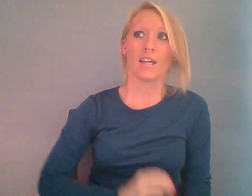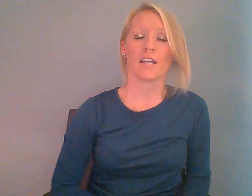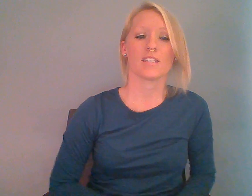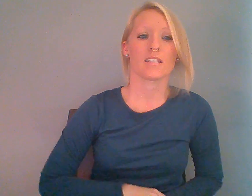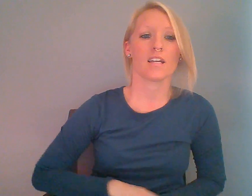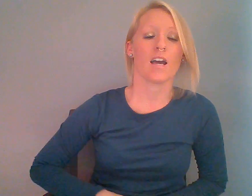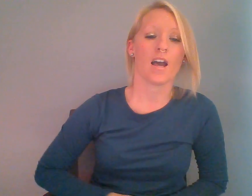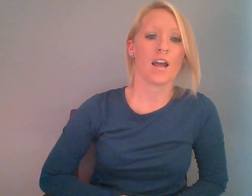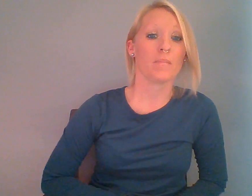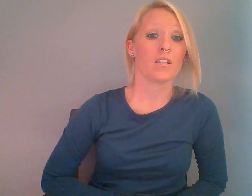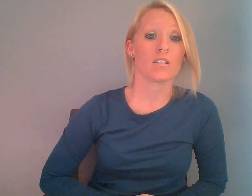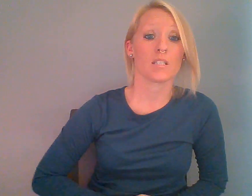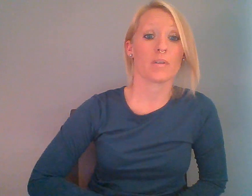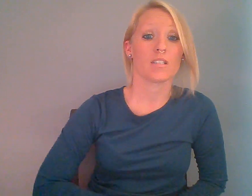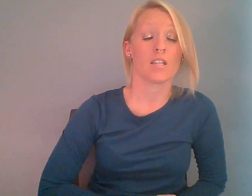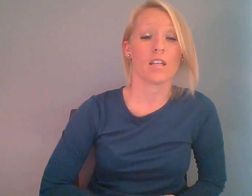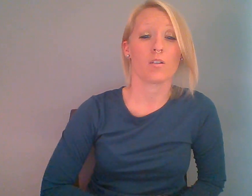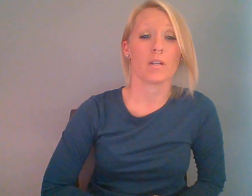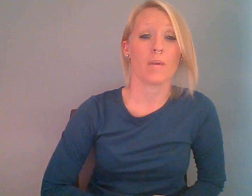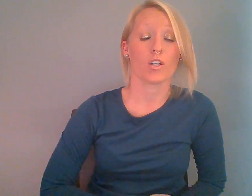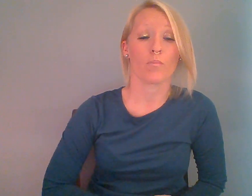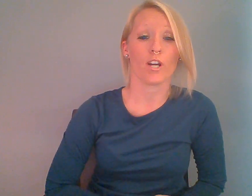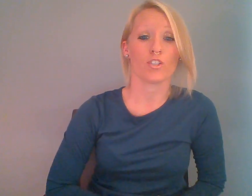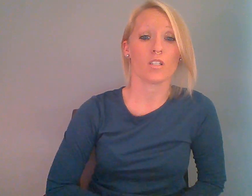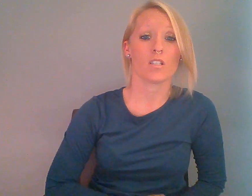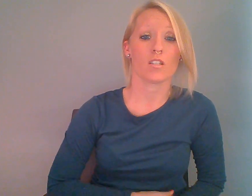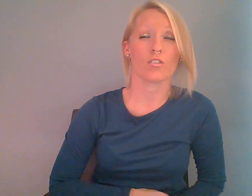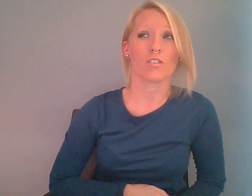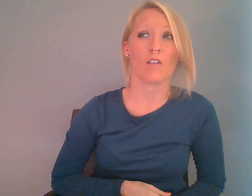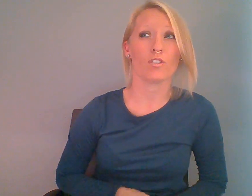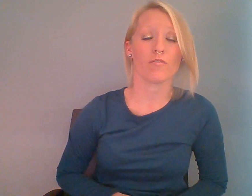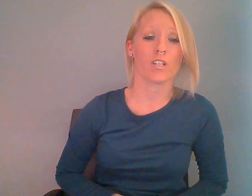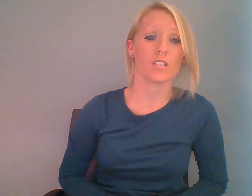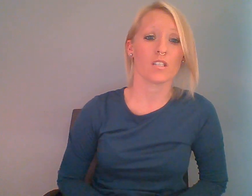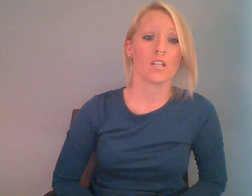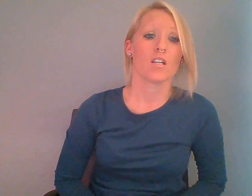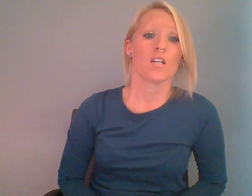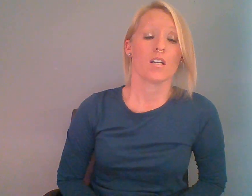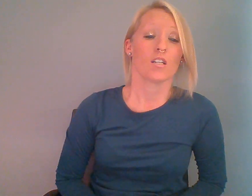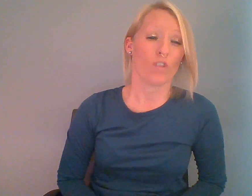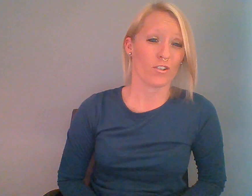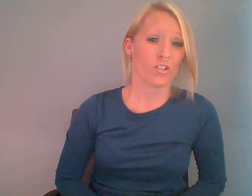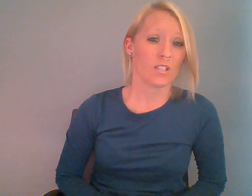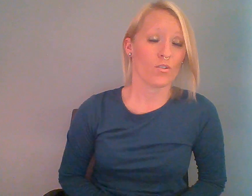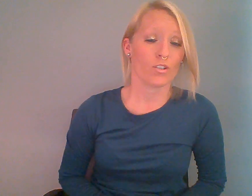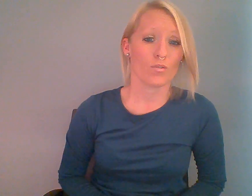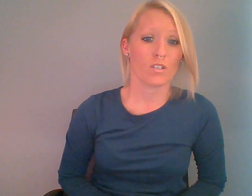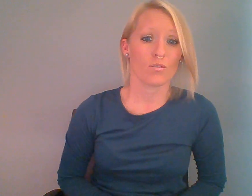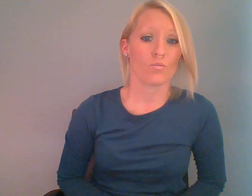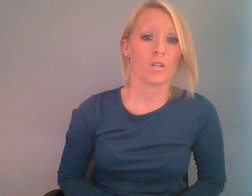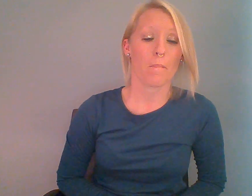Hey guys, I'm going to explain today a little bit about compressions. There's several different strategies that you can use to